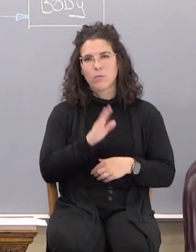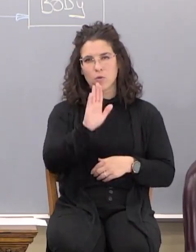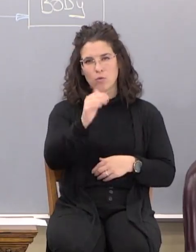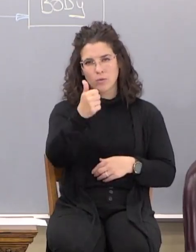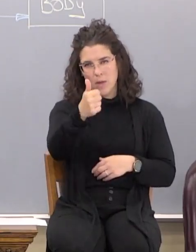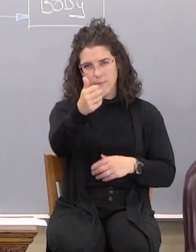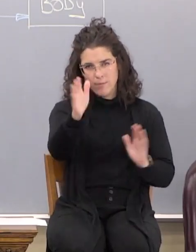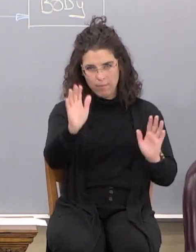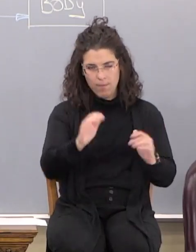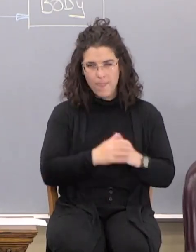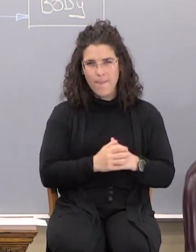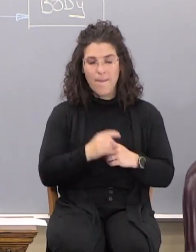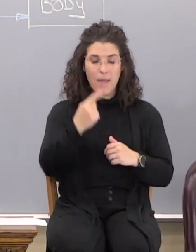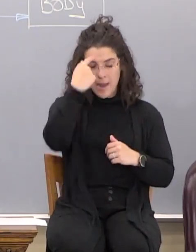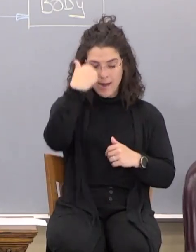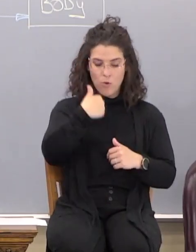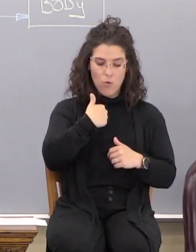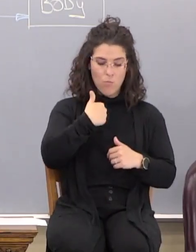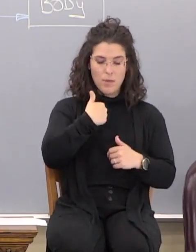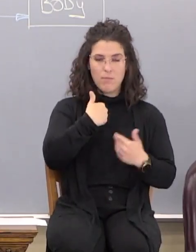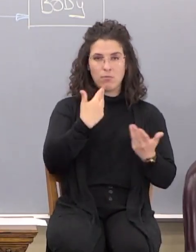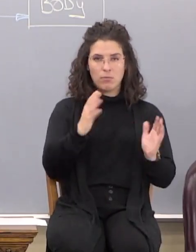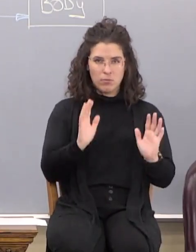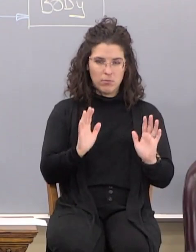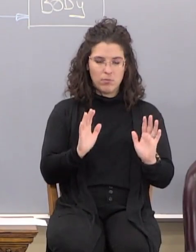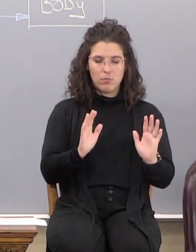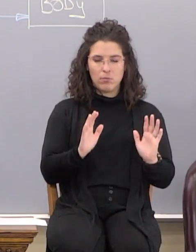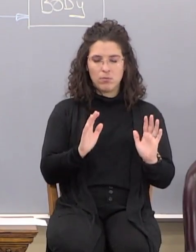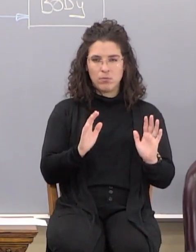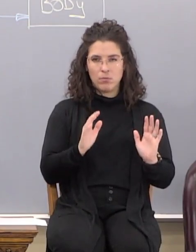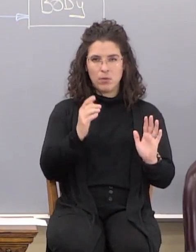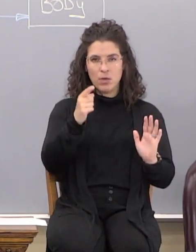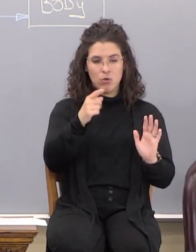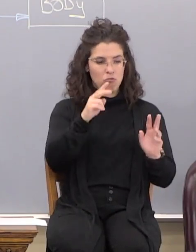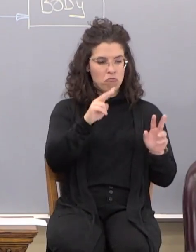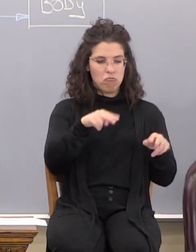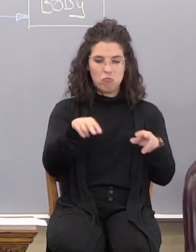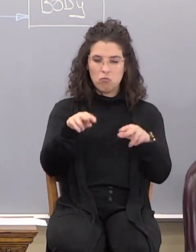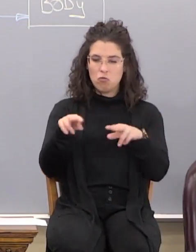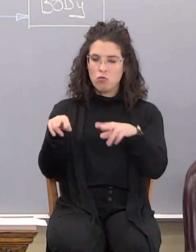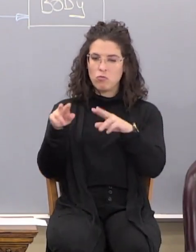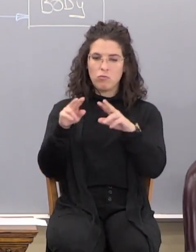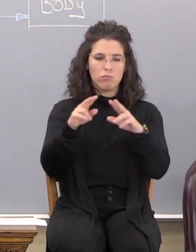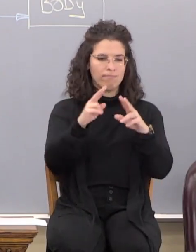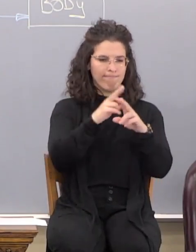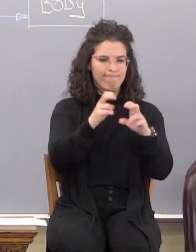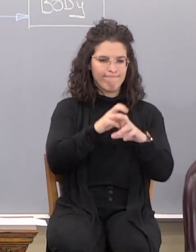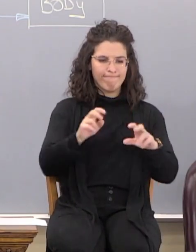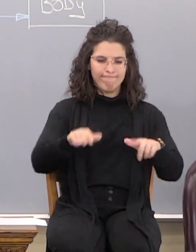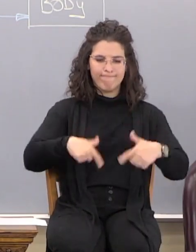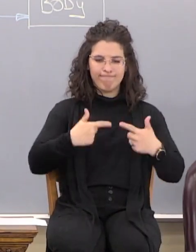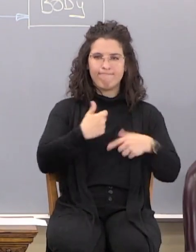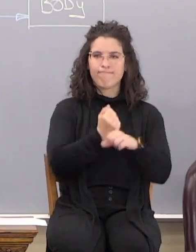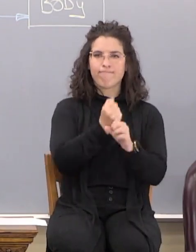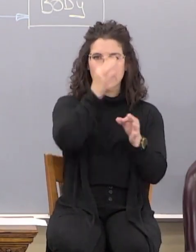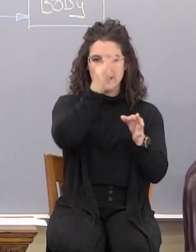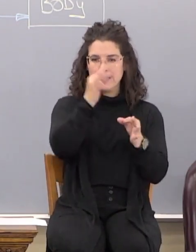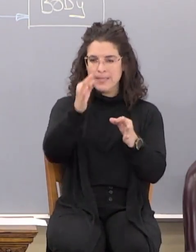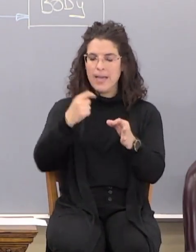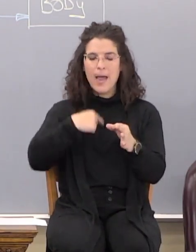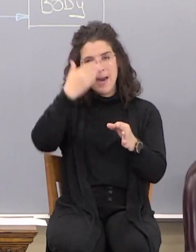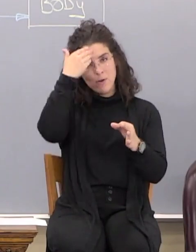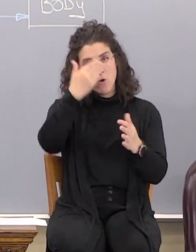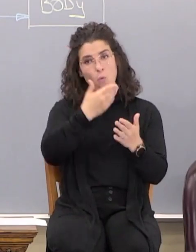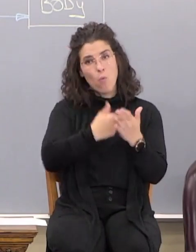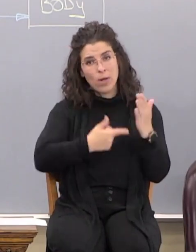yourself. I know me. And you look at life, and you make decisions, and you decide, I know